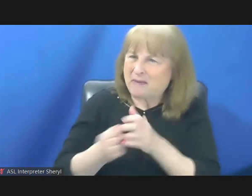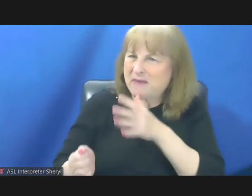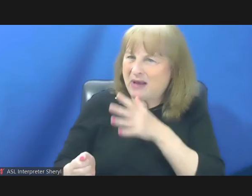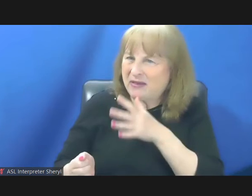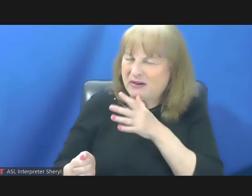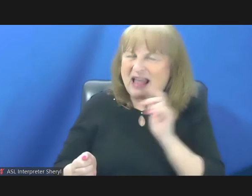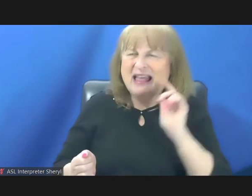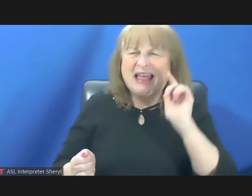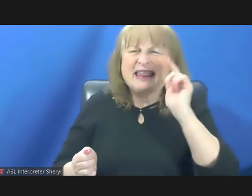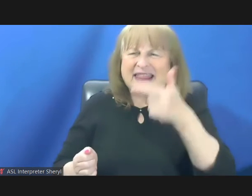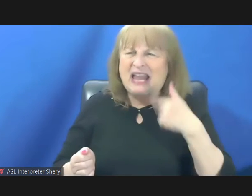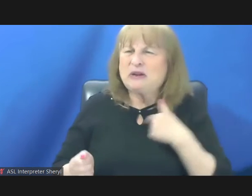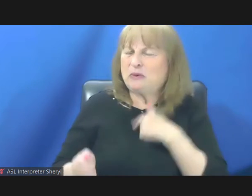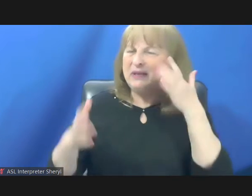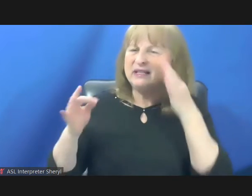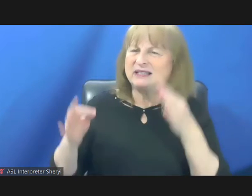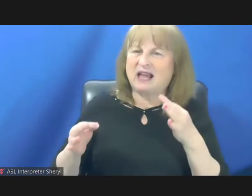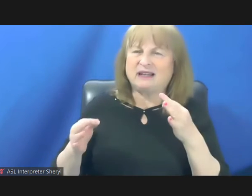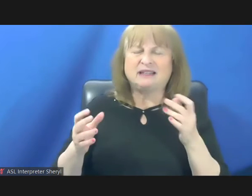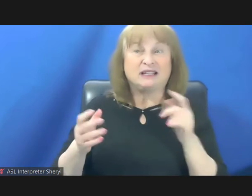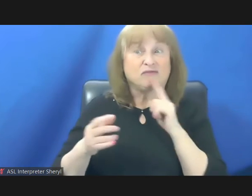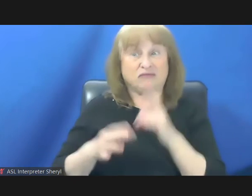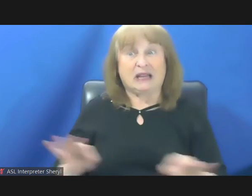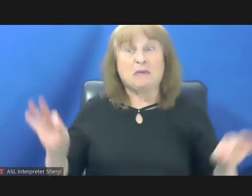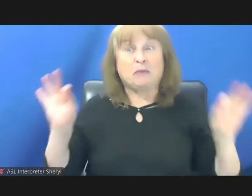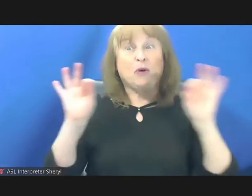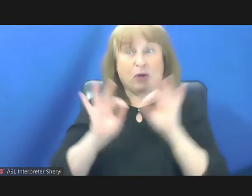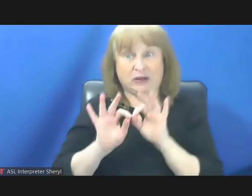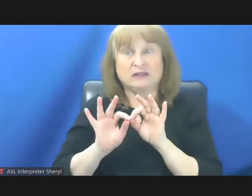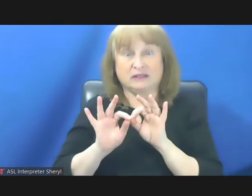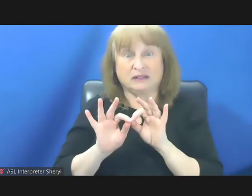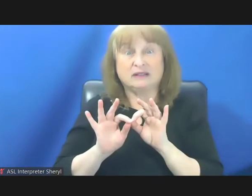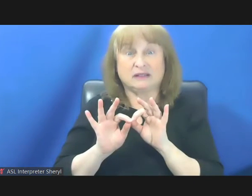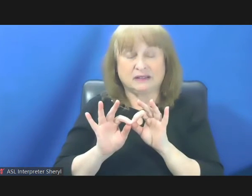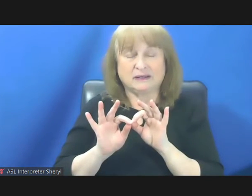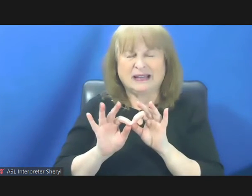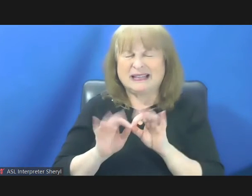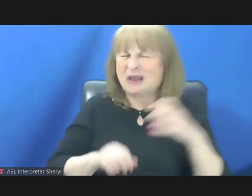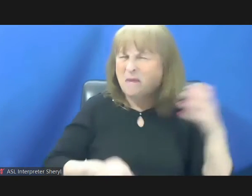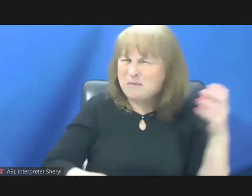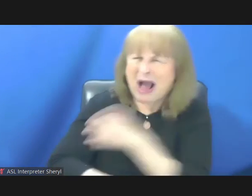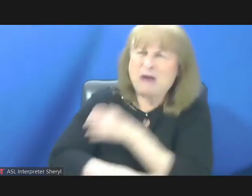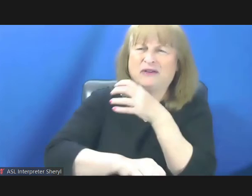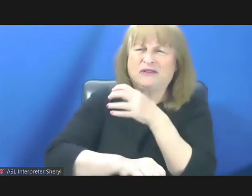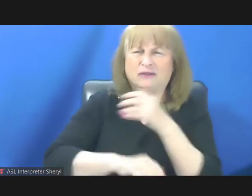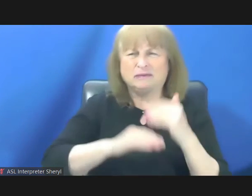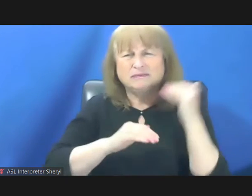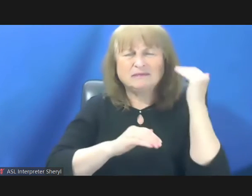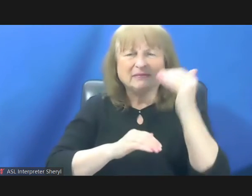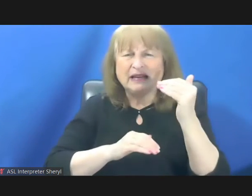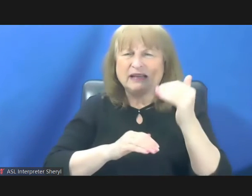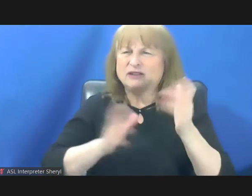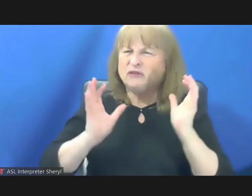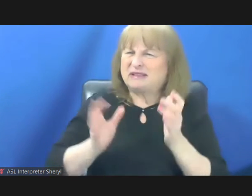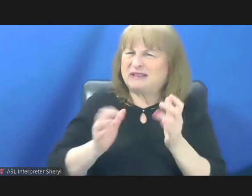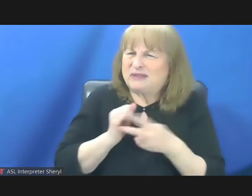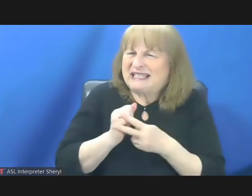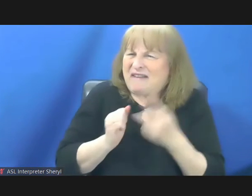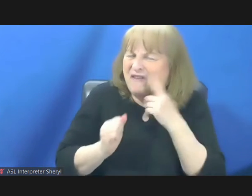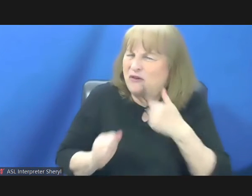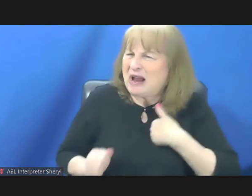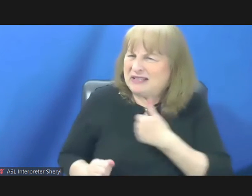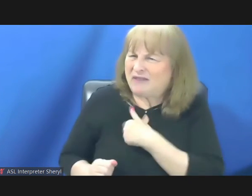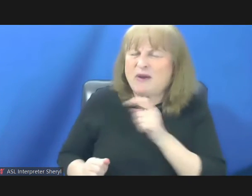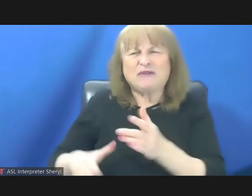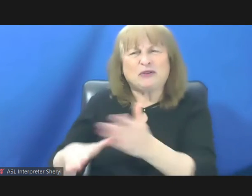that later on we decided it's too important, it is too powerful to just leave it for us. This has to be